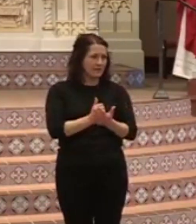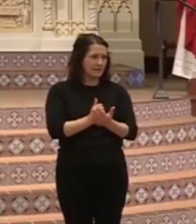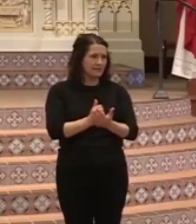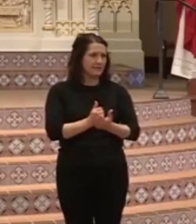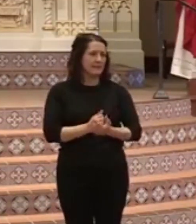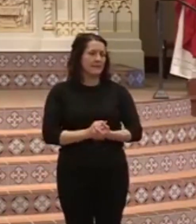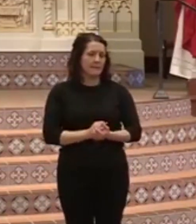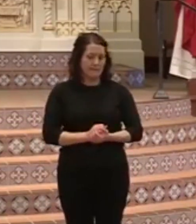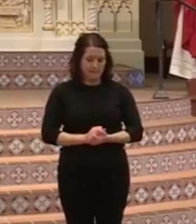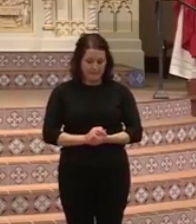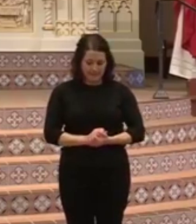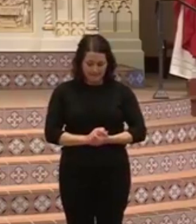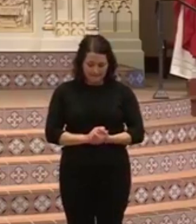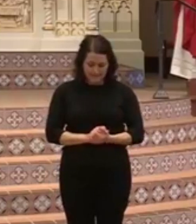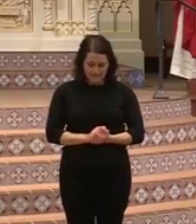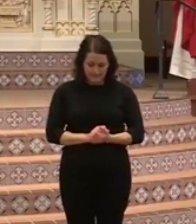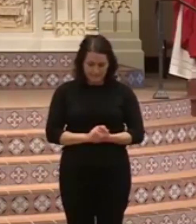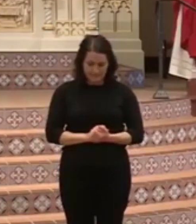Amen.